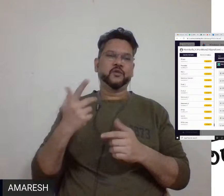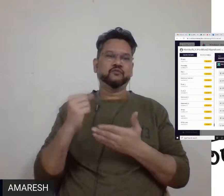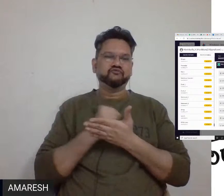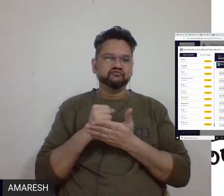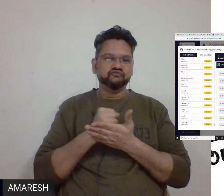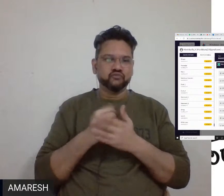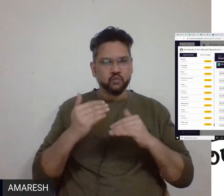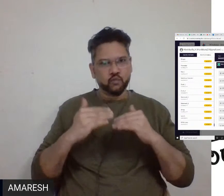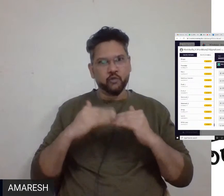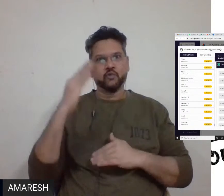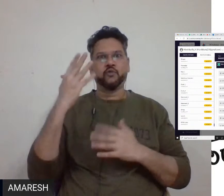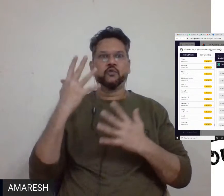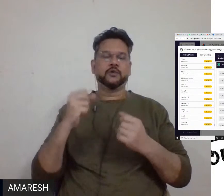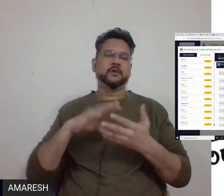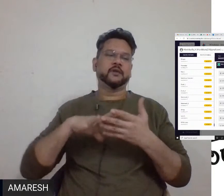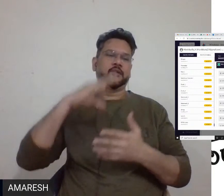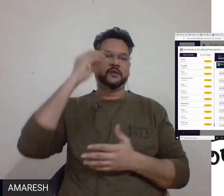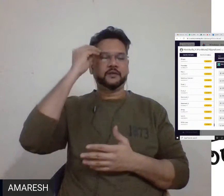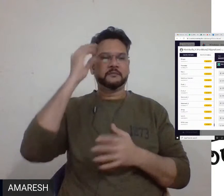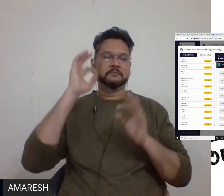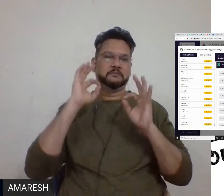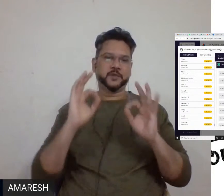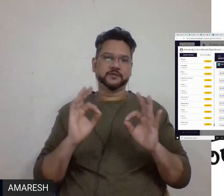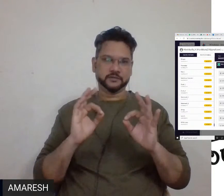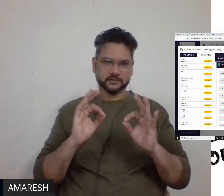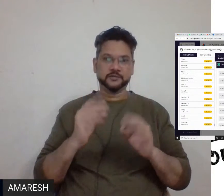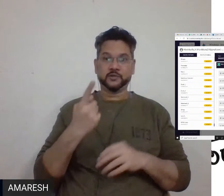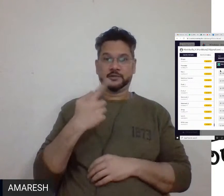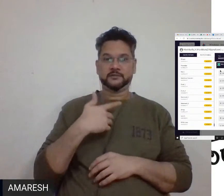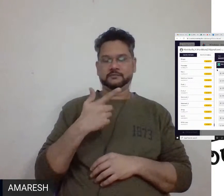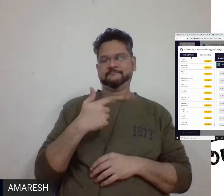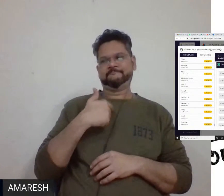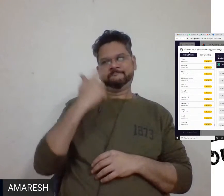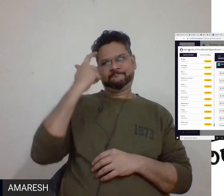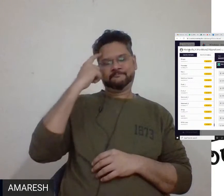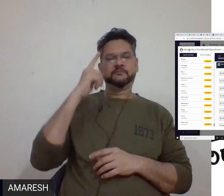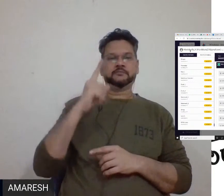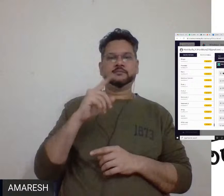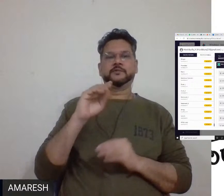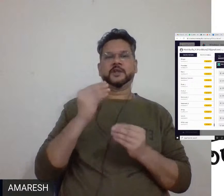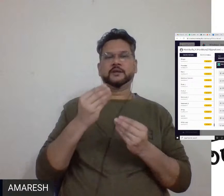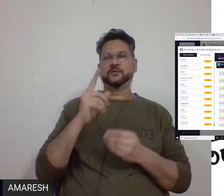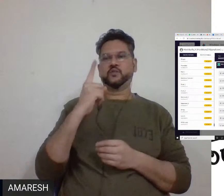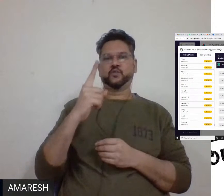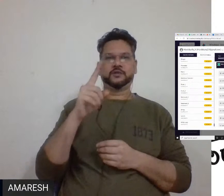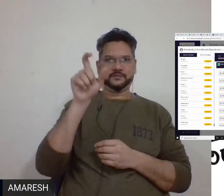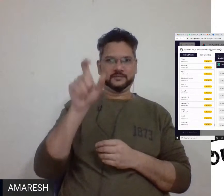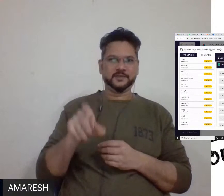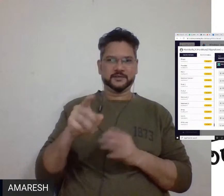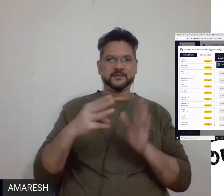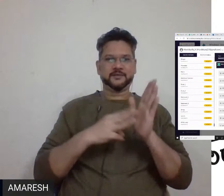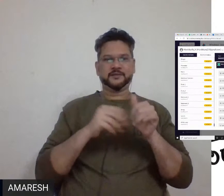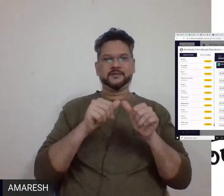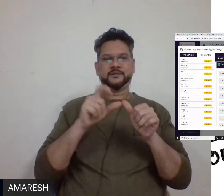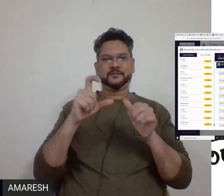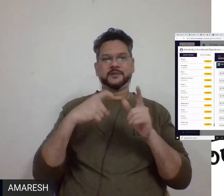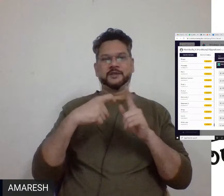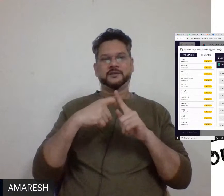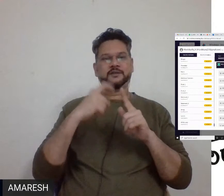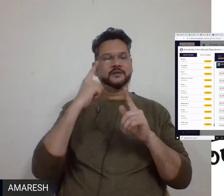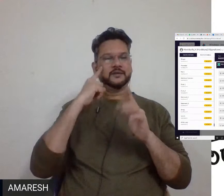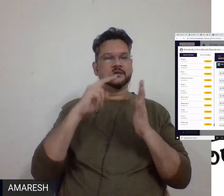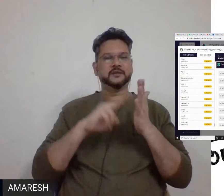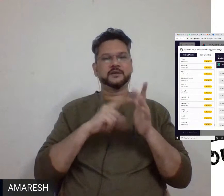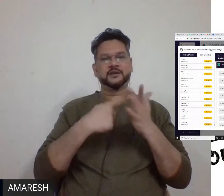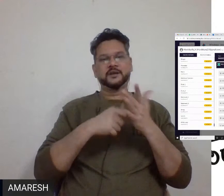done is, for one particular person, I have chosen, for example, Monica Raj. I've chosen this particular